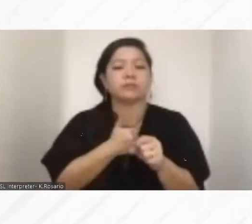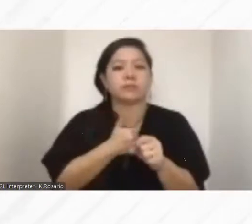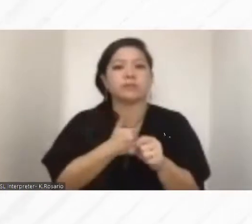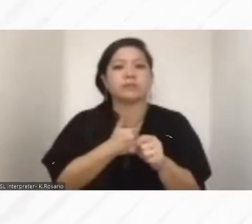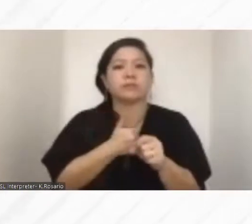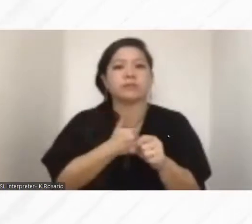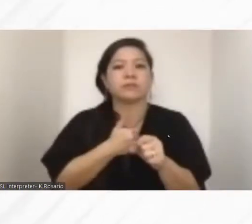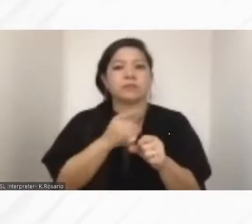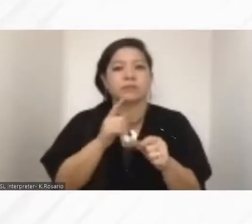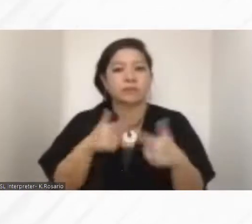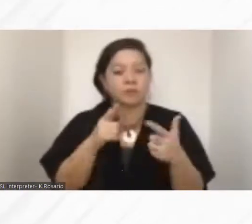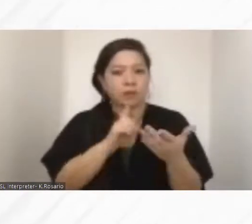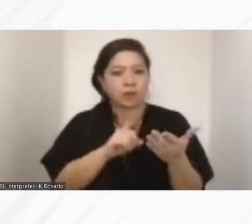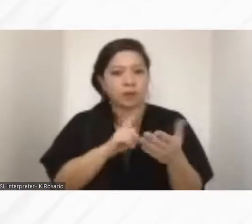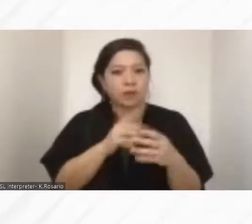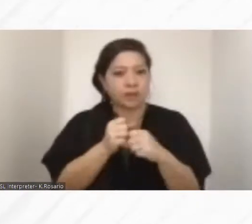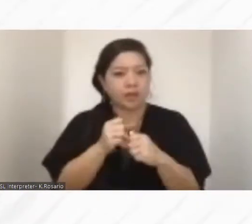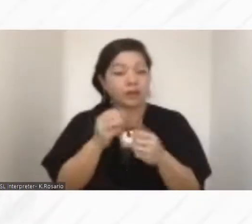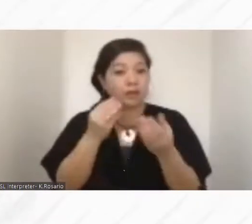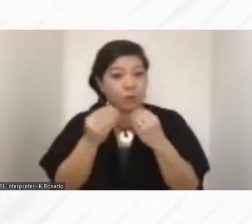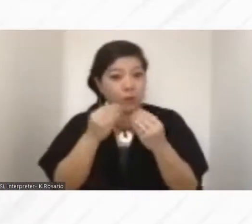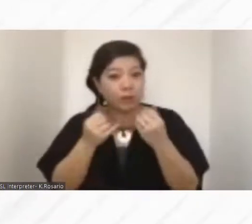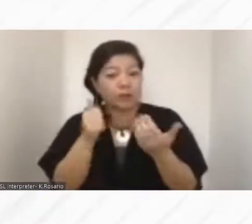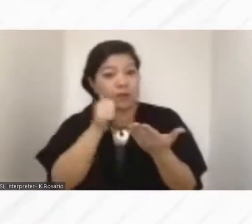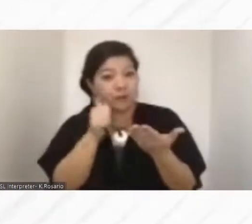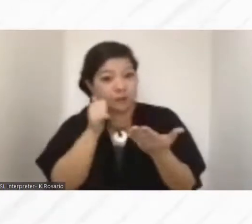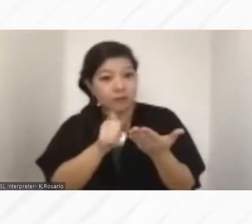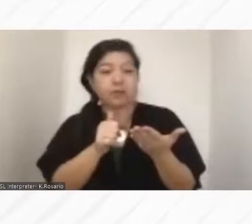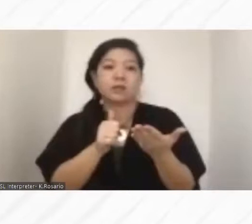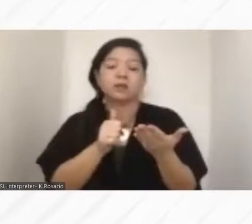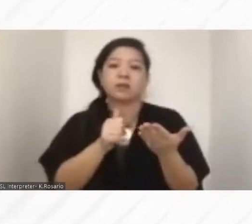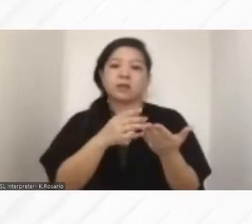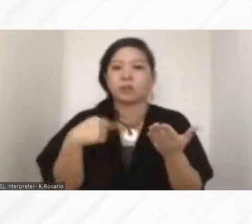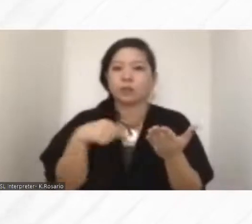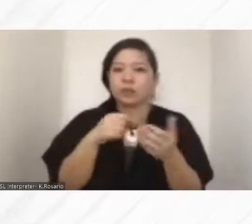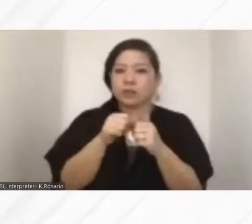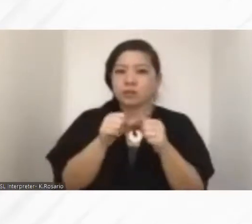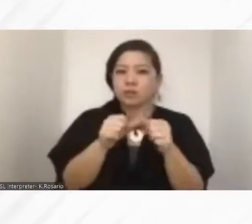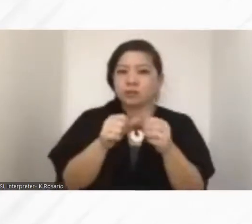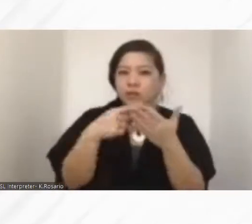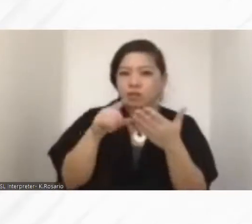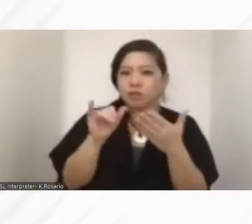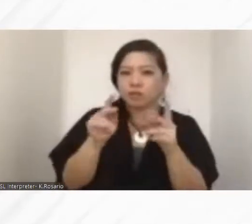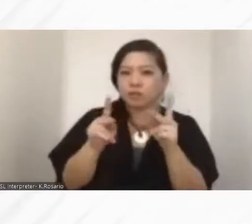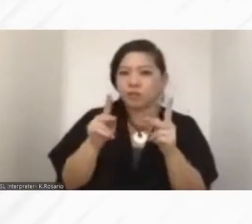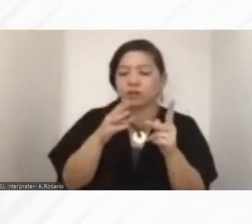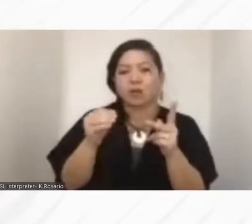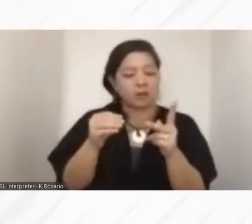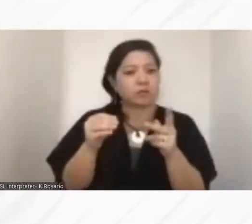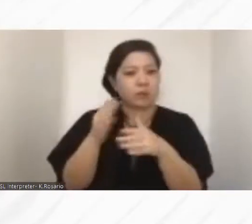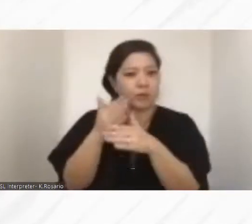alone get their meals on a daily basis, and we continue to check them and